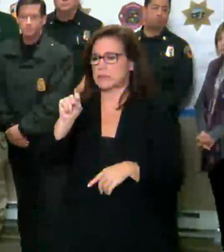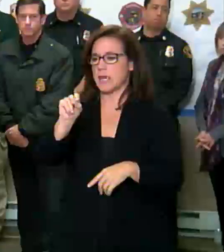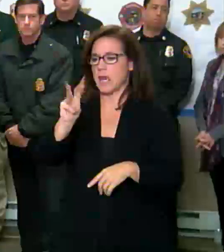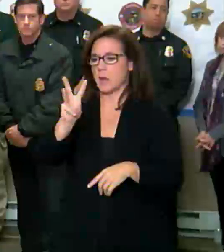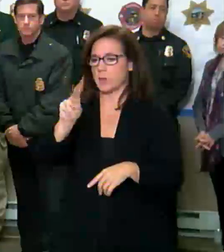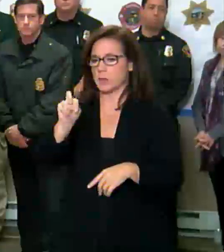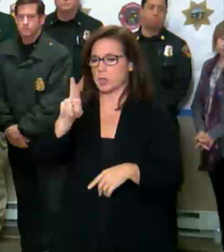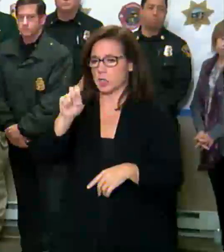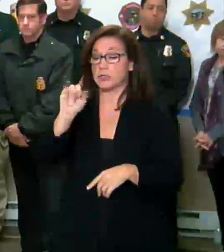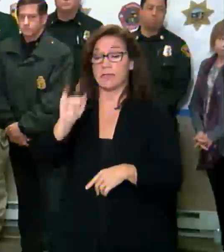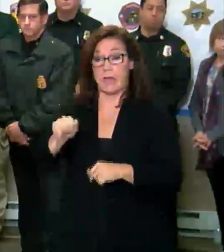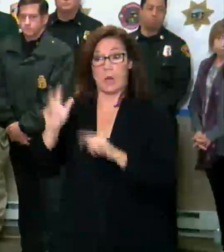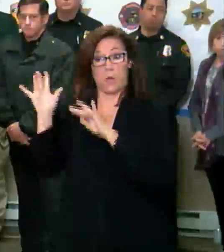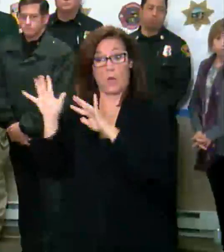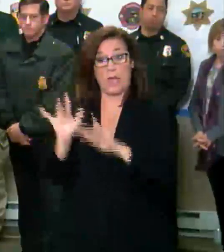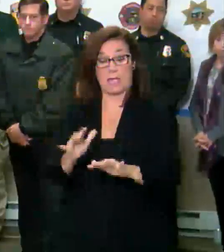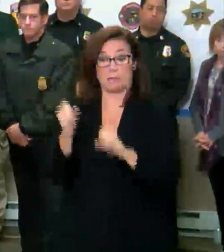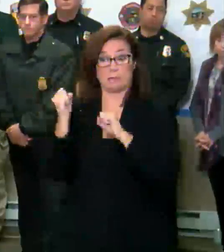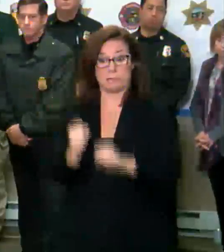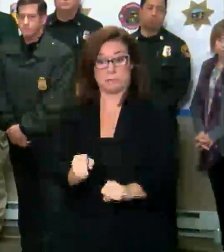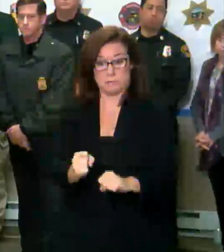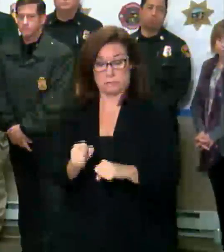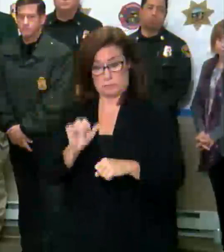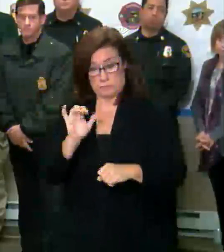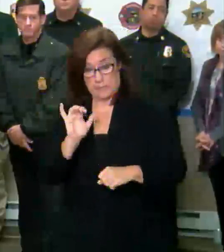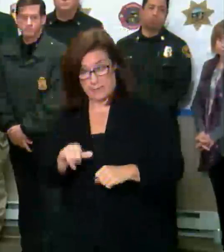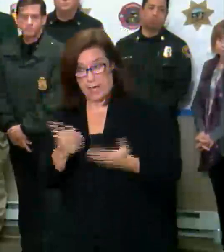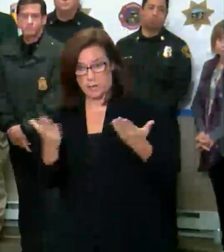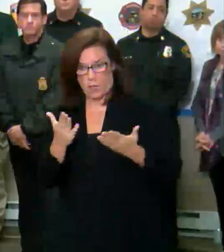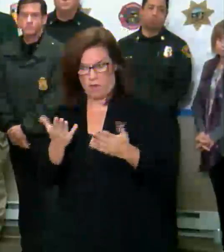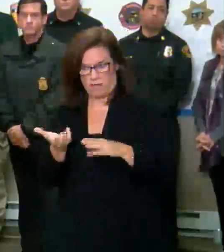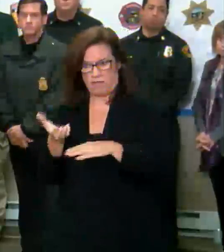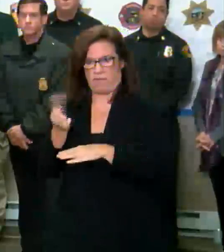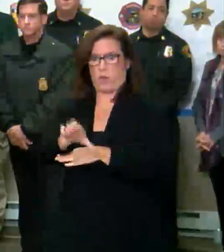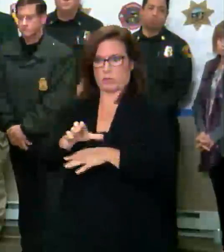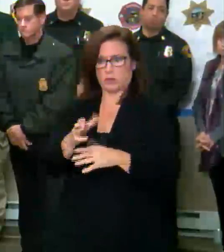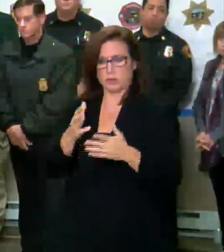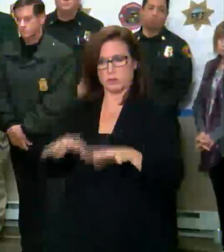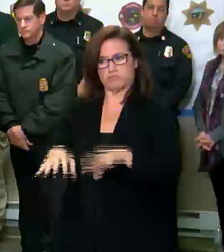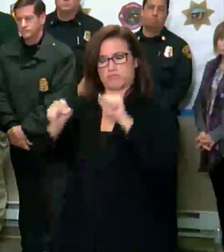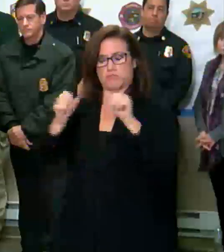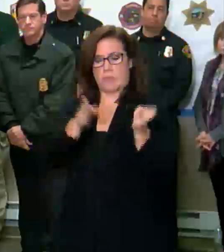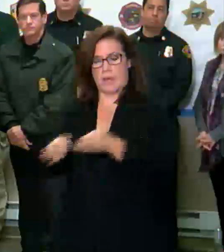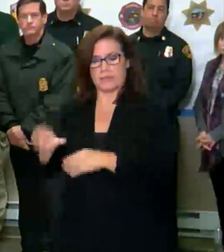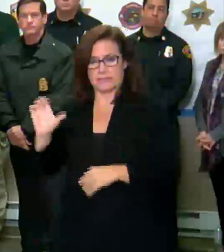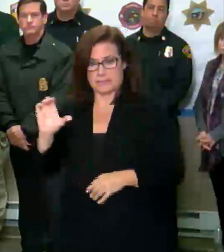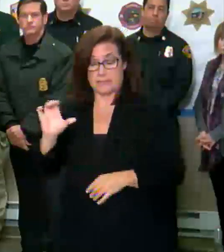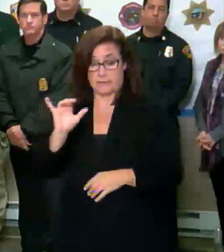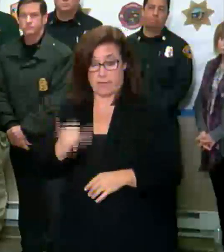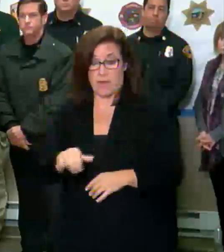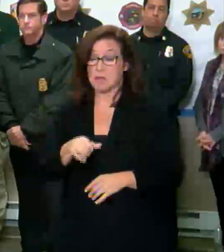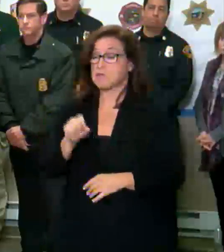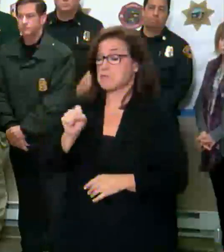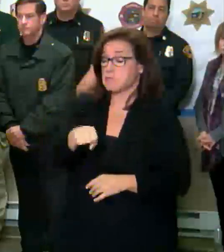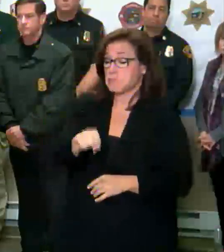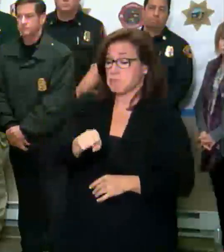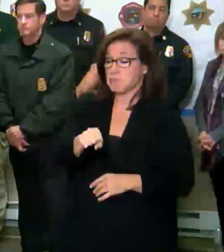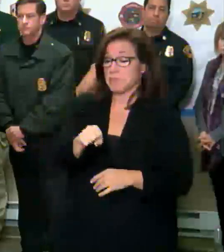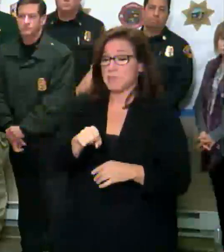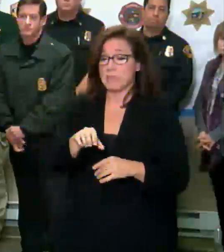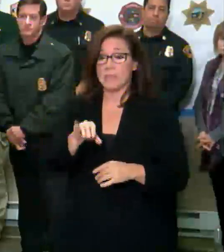on Saturday. Are those the conditions you're talking about that might bring in a Plan C? Those are the conditions that if we are unable